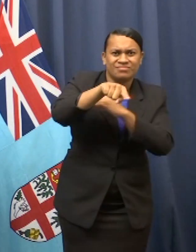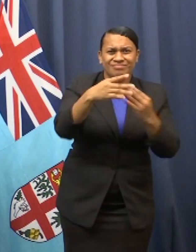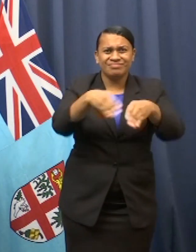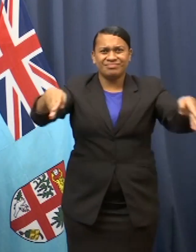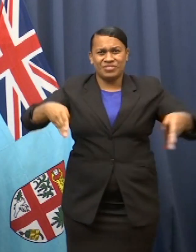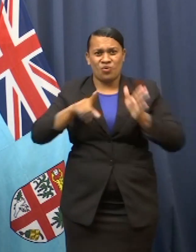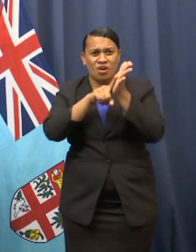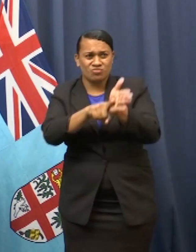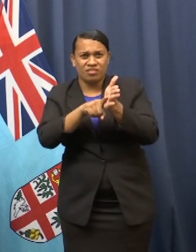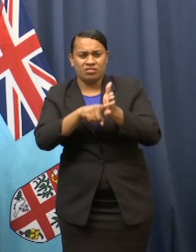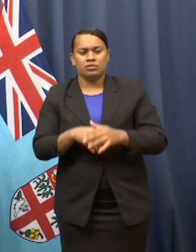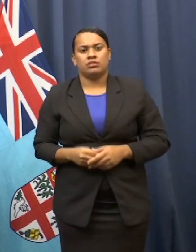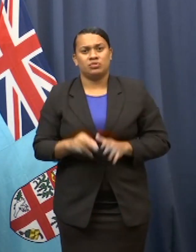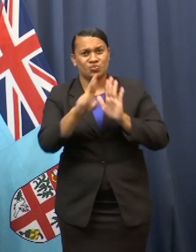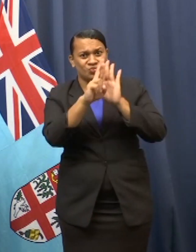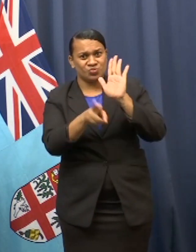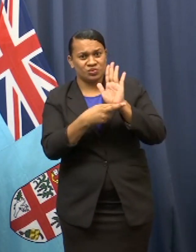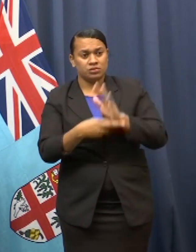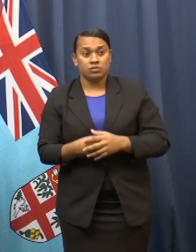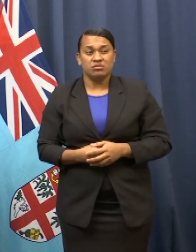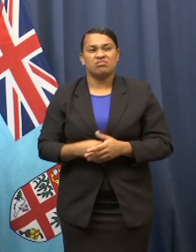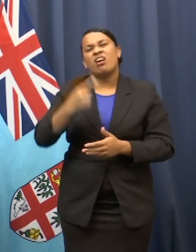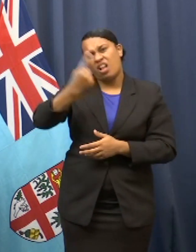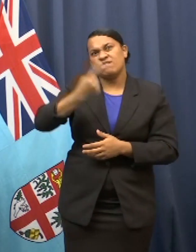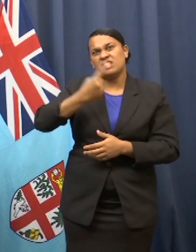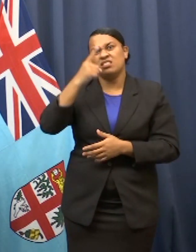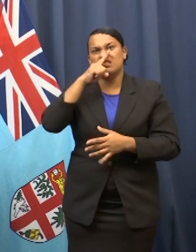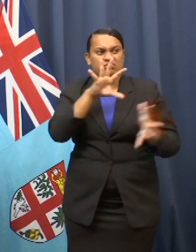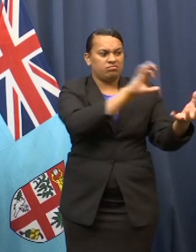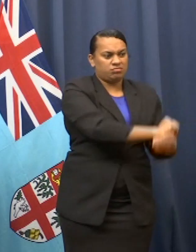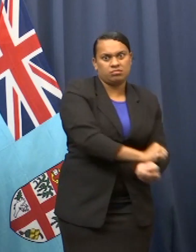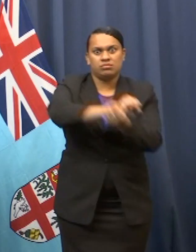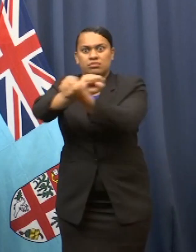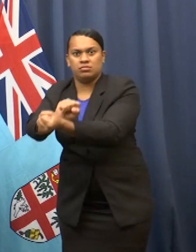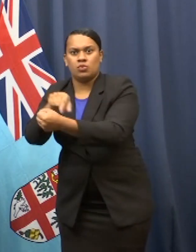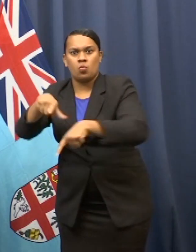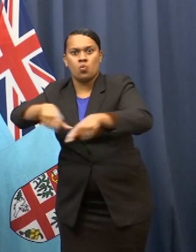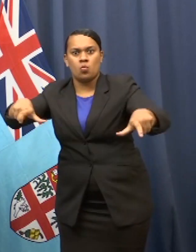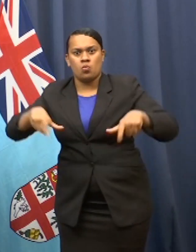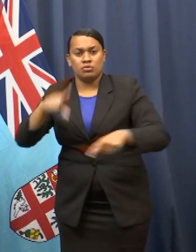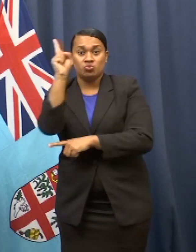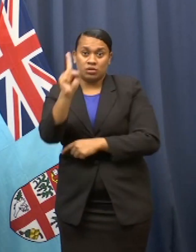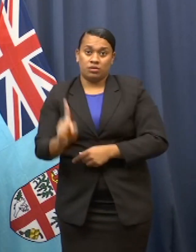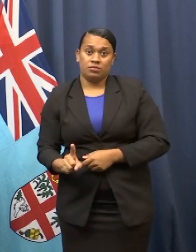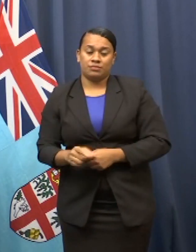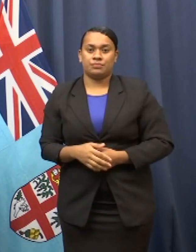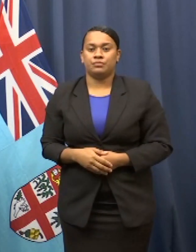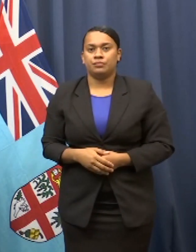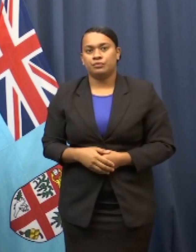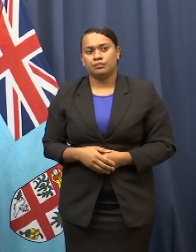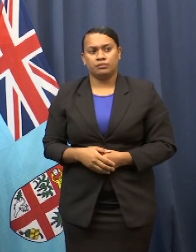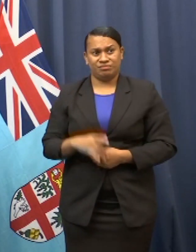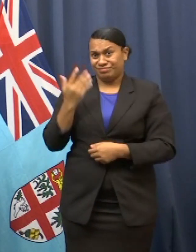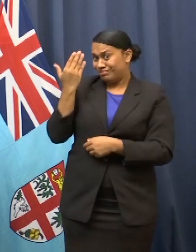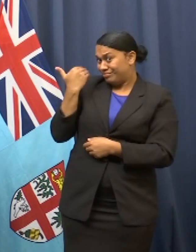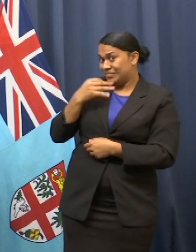So far, 11 have been charged and produced in court today. In the last few hours, another 3 have